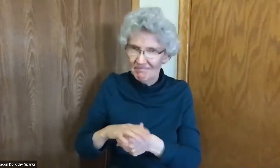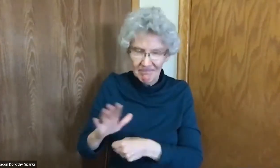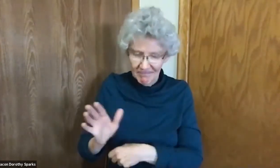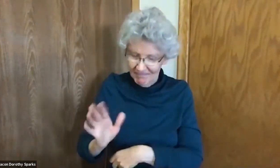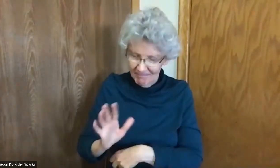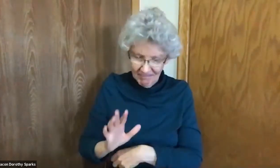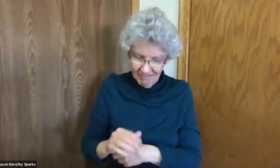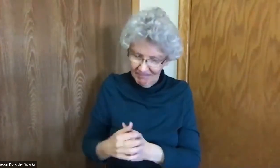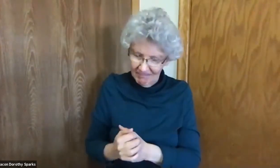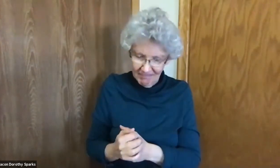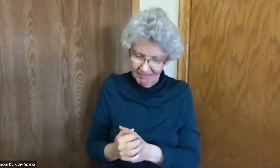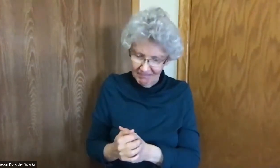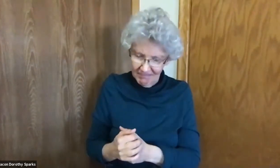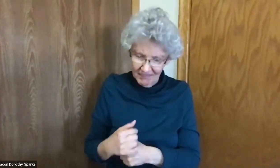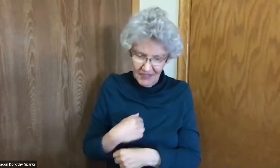very patient,